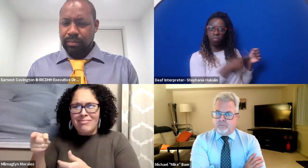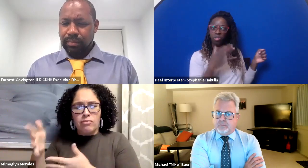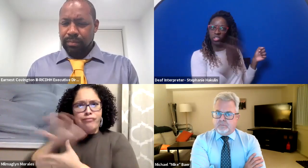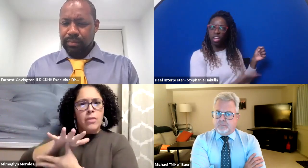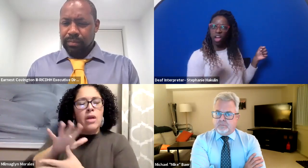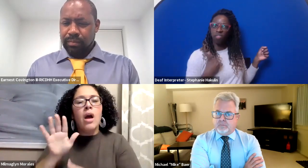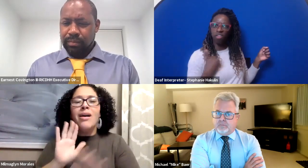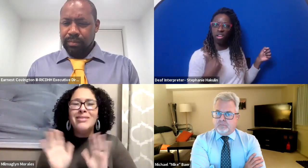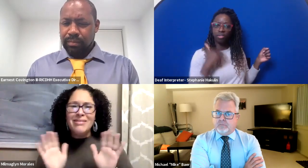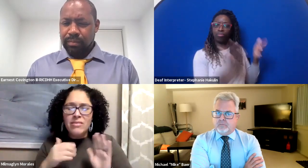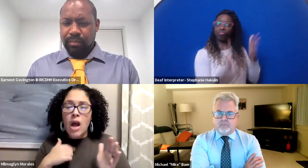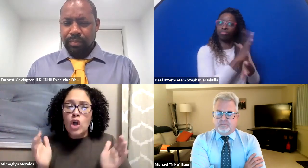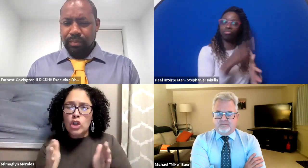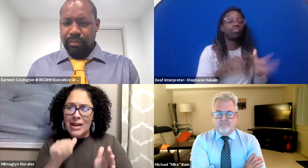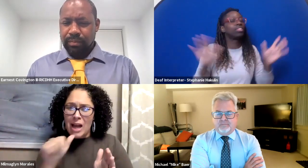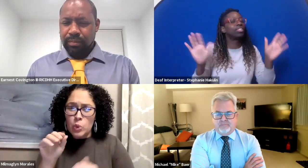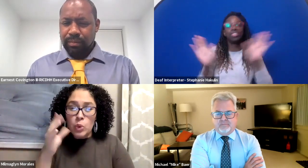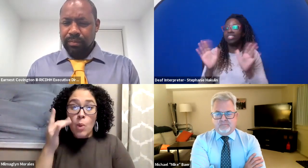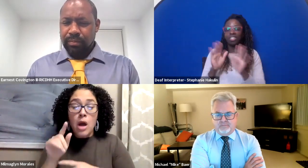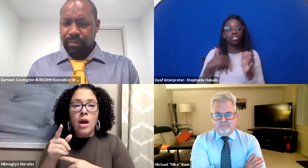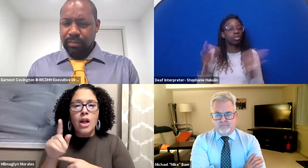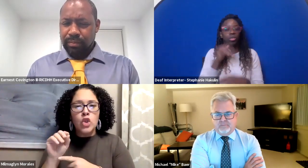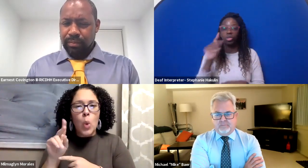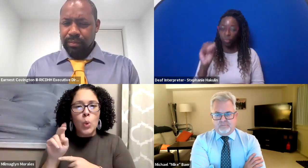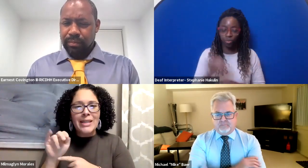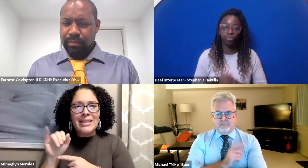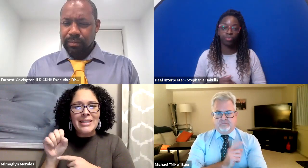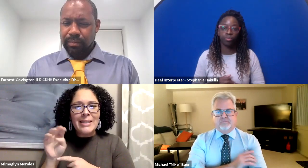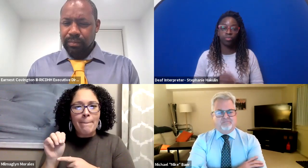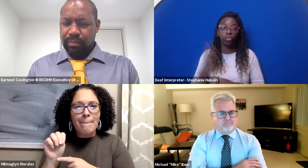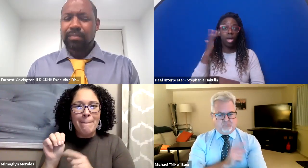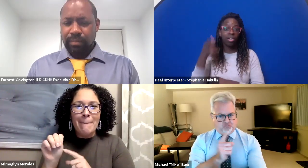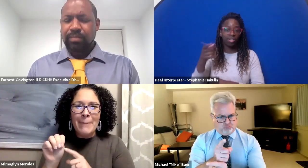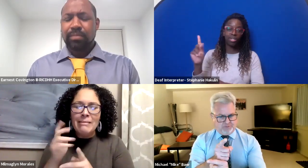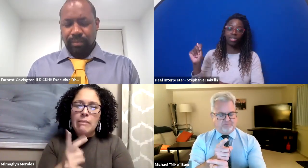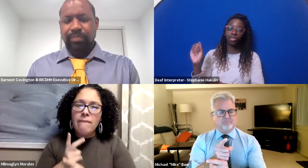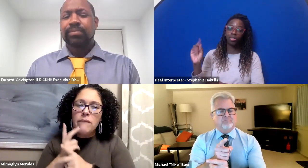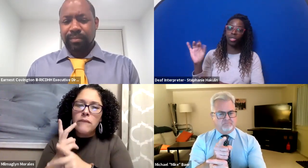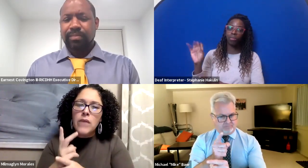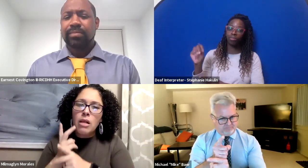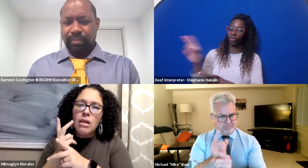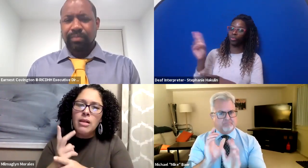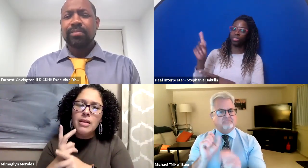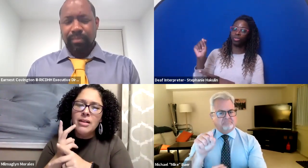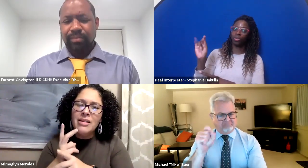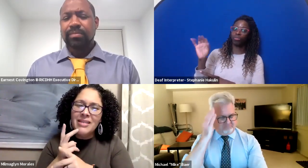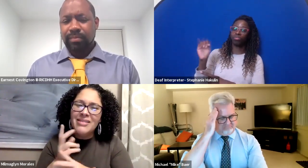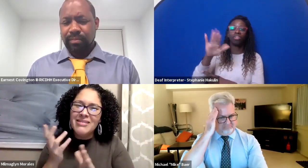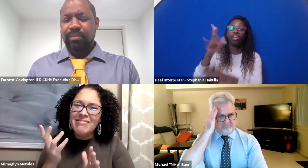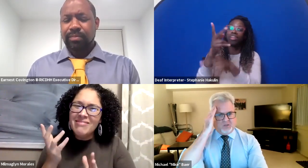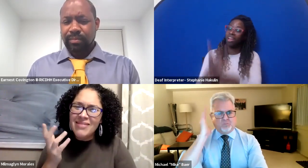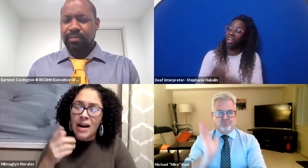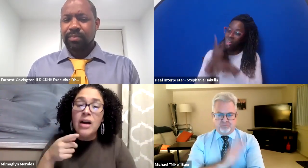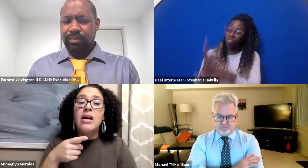don't be like so thrilled that the person is BIPOC and then prioritize them. That's a concern because of tokenism. You have to be